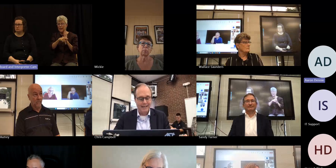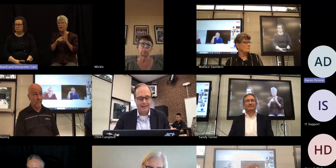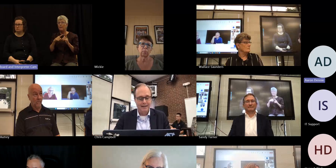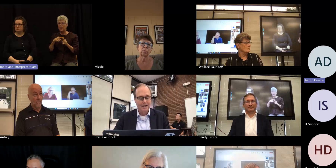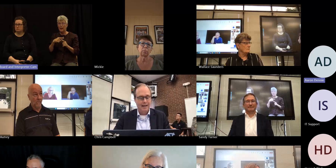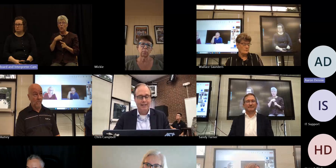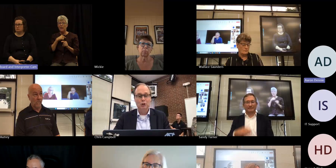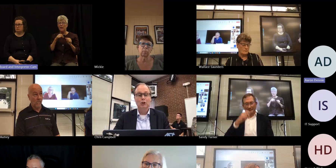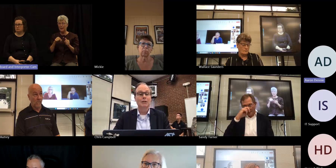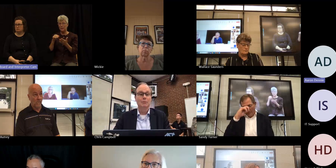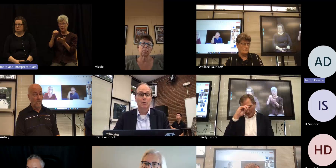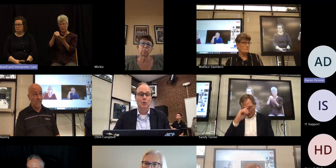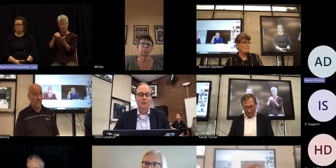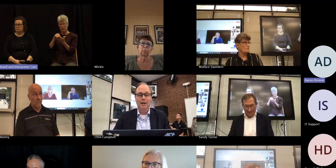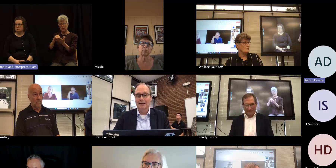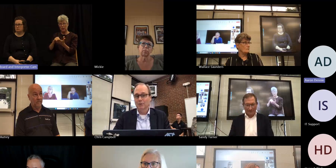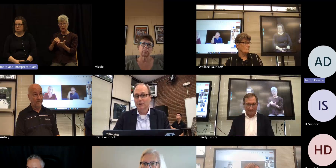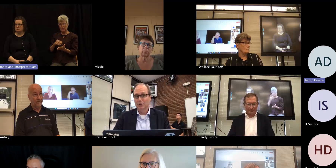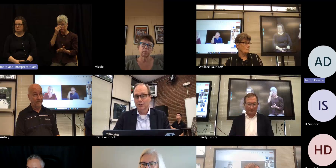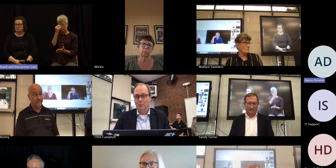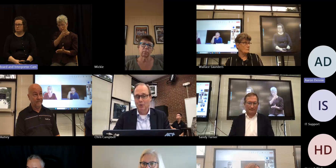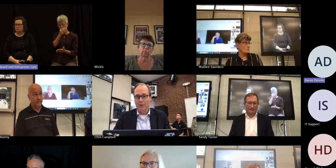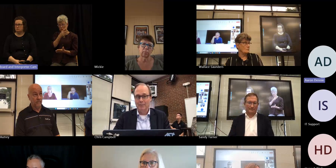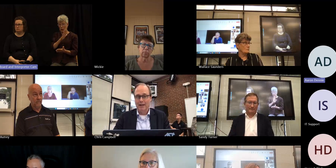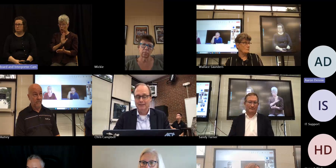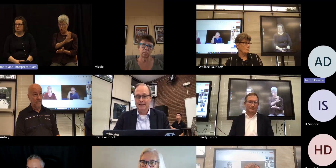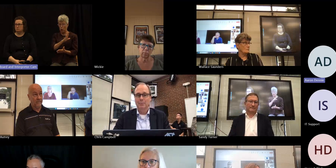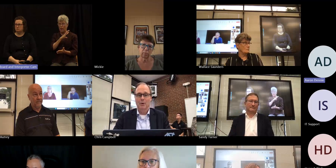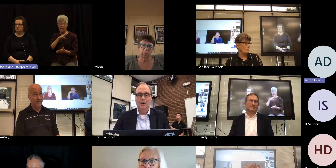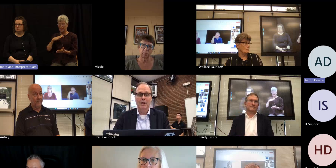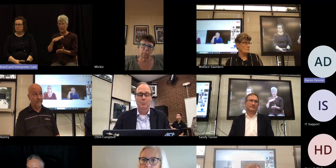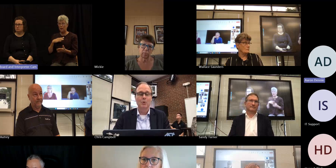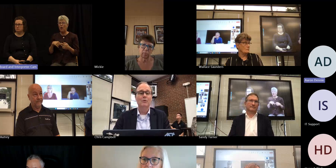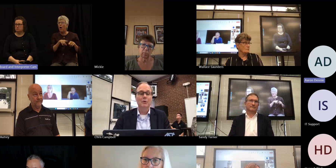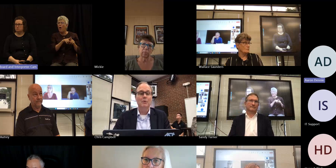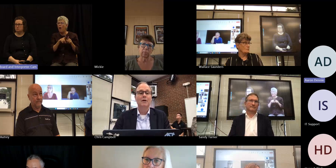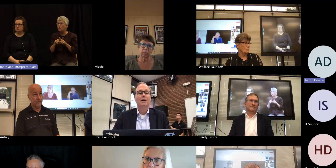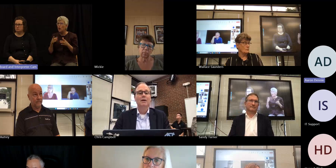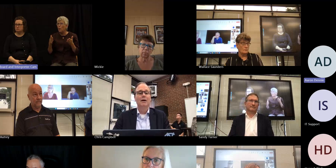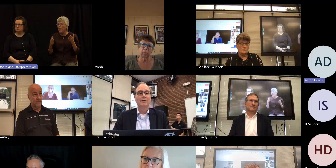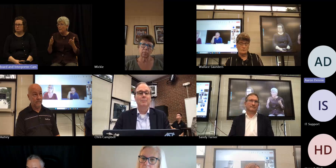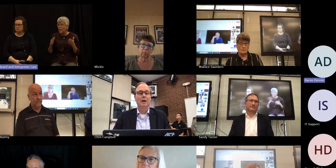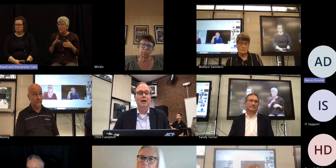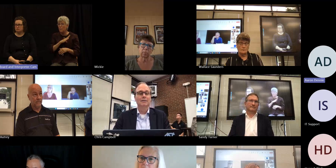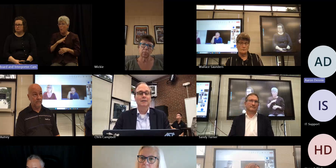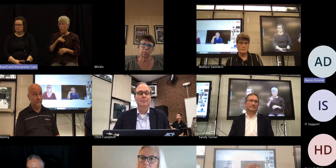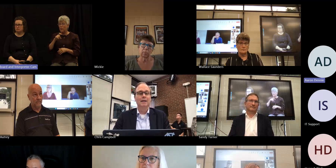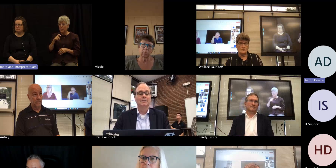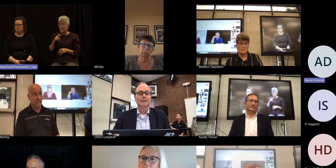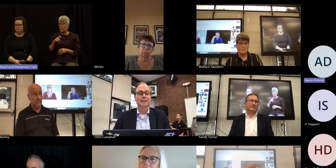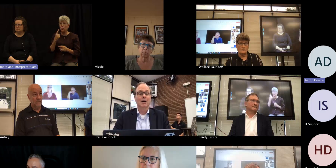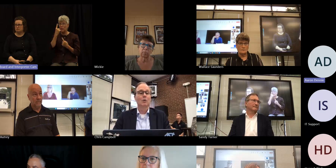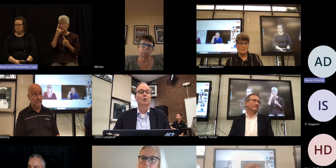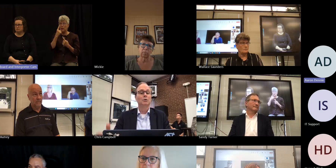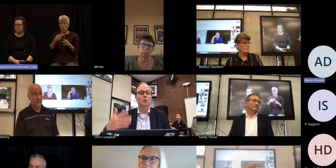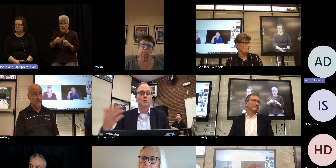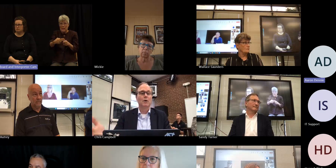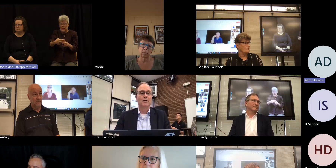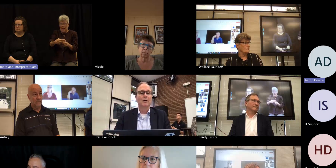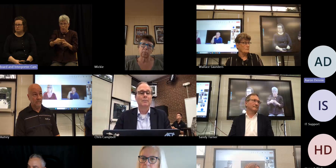we need? And should the board, the last one is, should the board think about temporary approval of any policy because it's